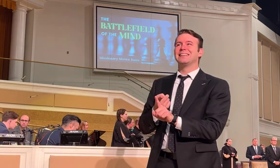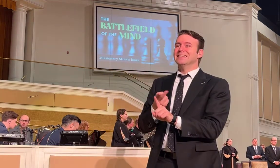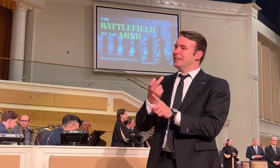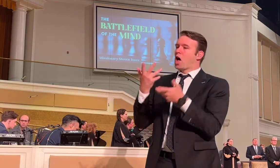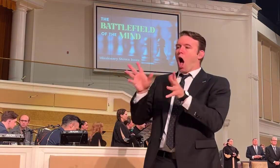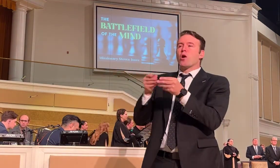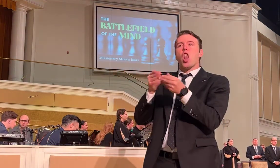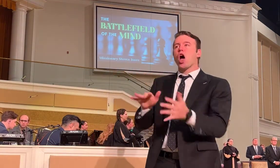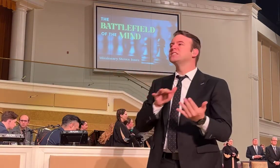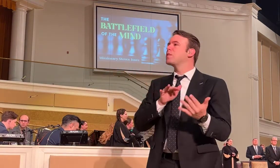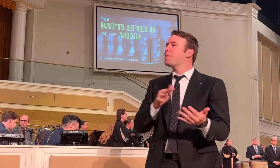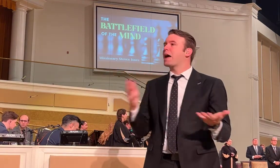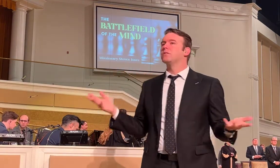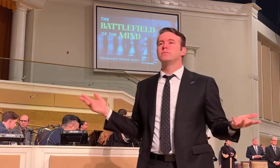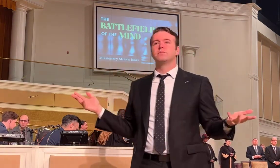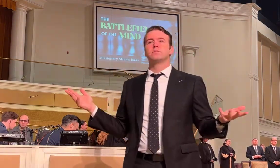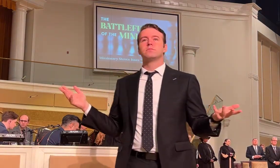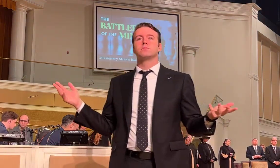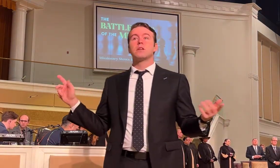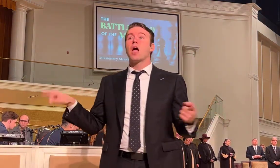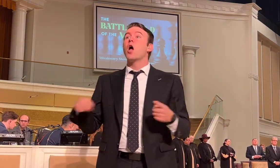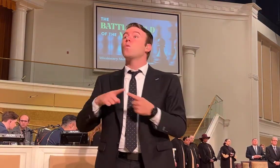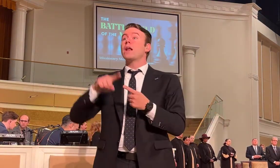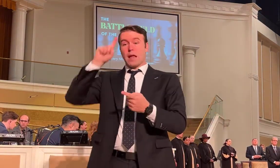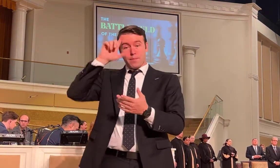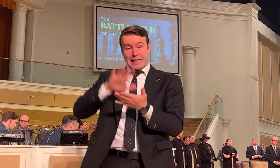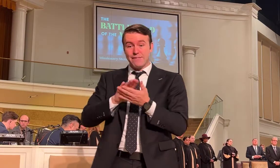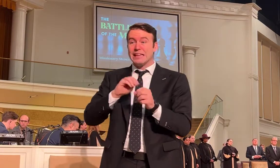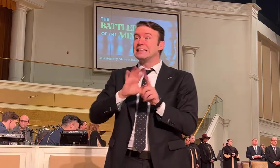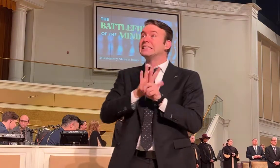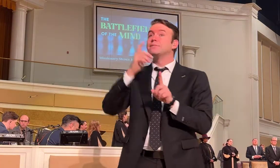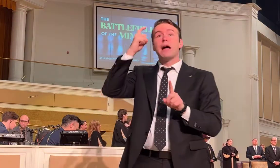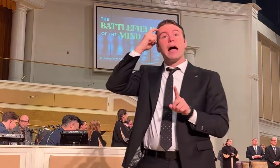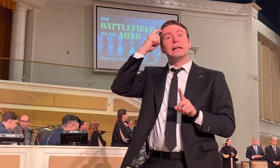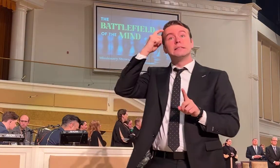already lost the battle when he believes it in his mind.